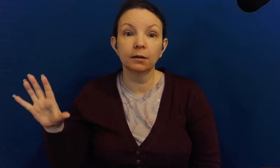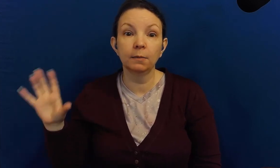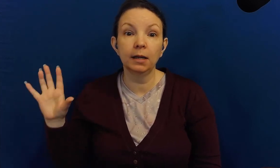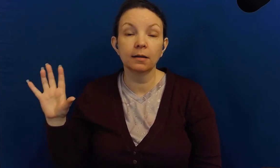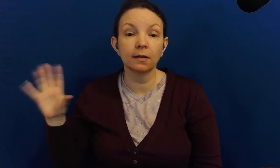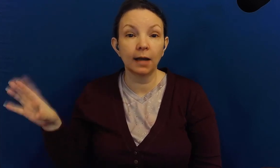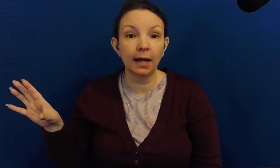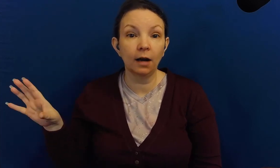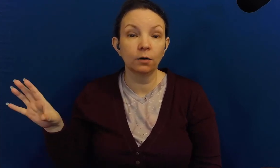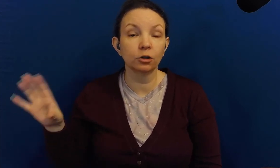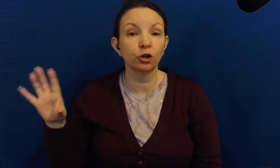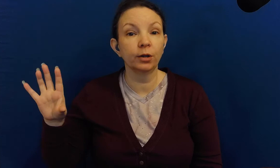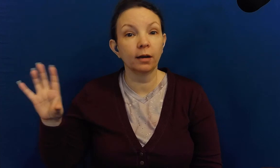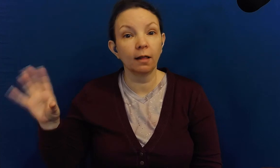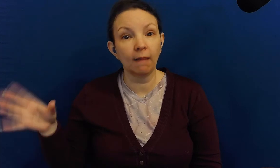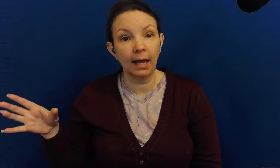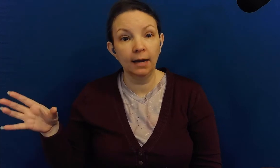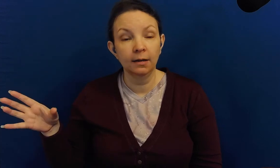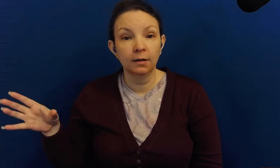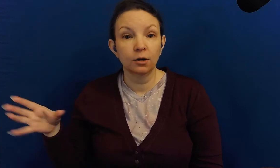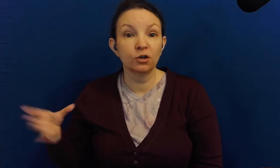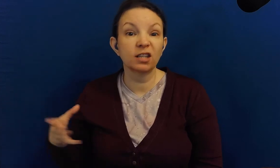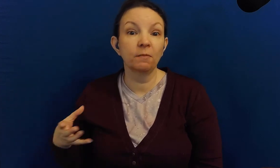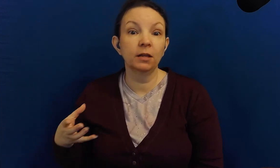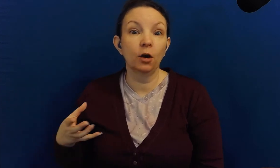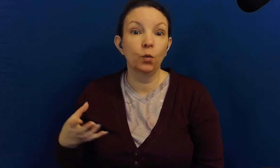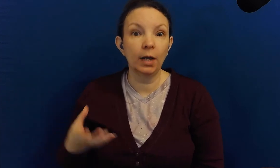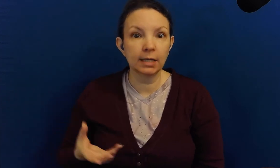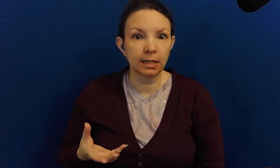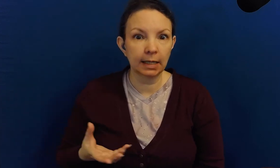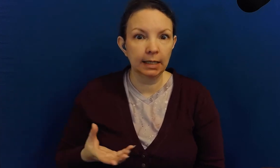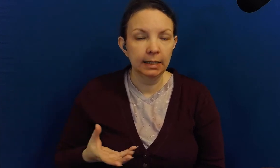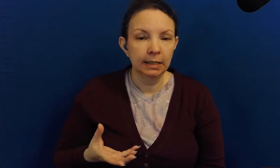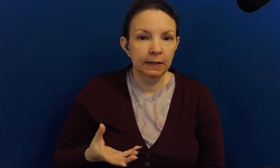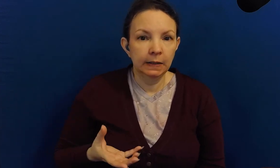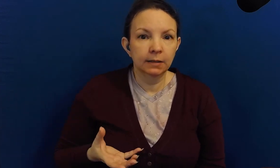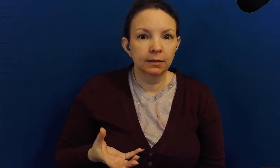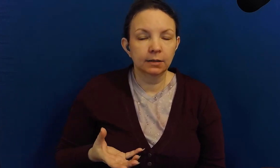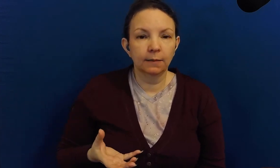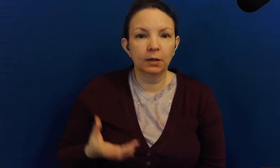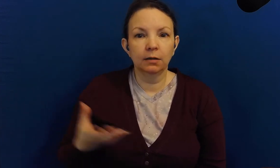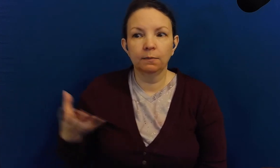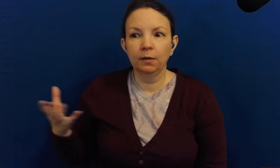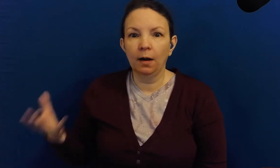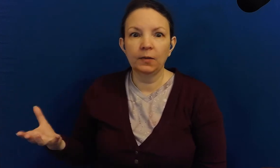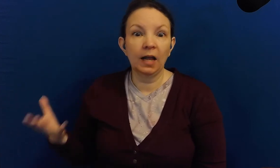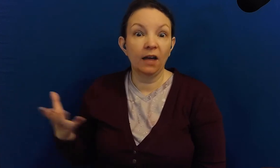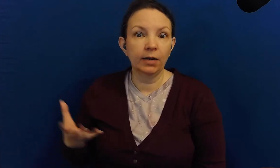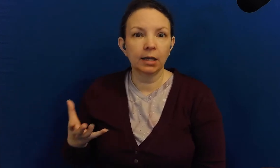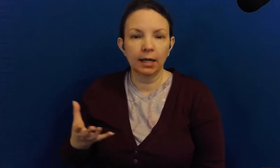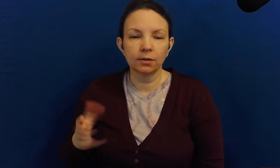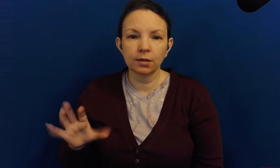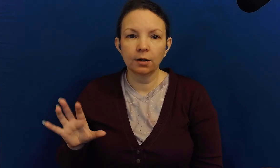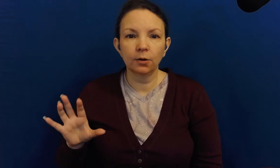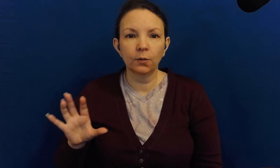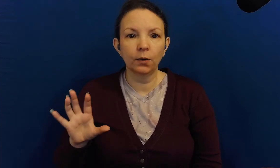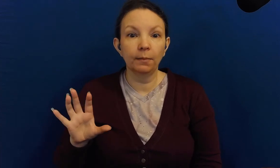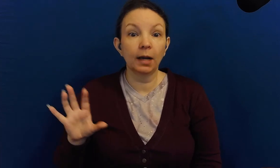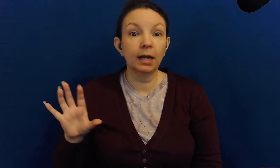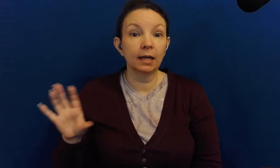it's light out or turn on the light or something that raised light. Something is off the heavy and light. So I'm not going to get into